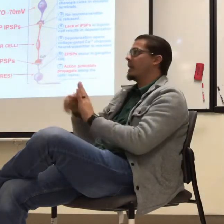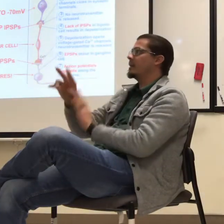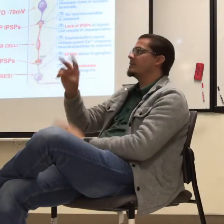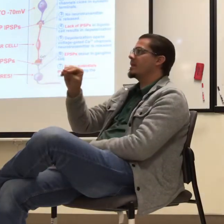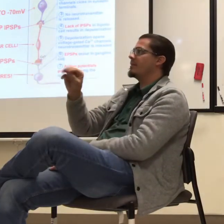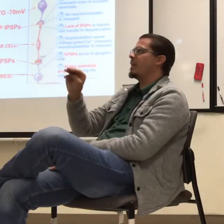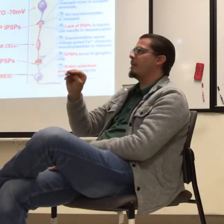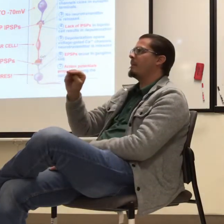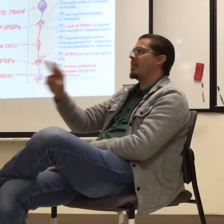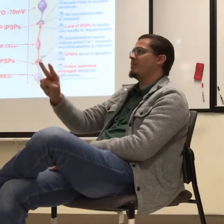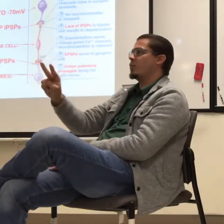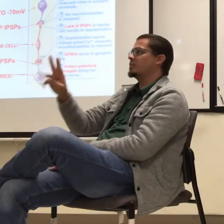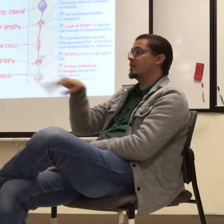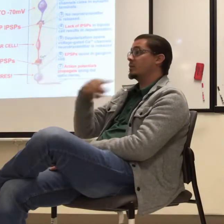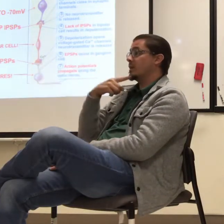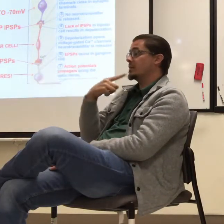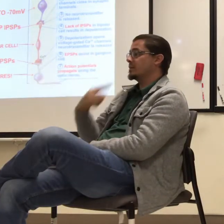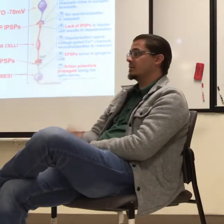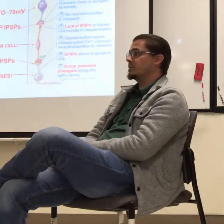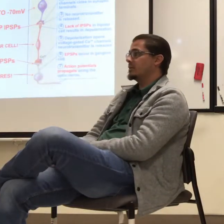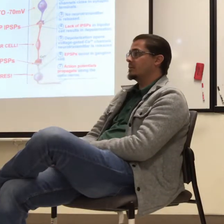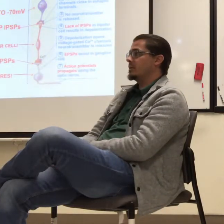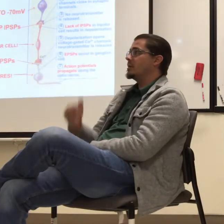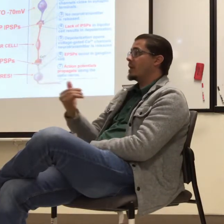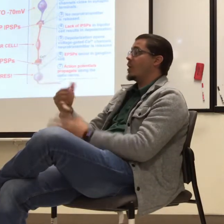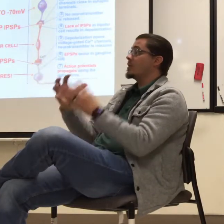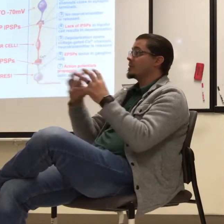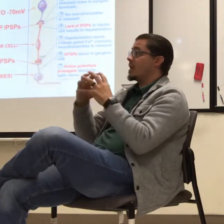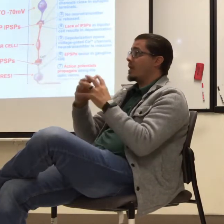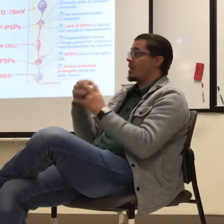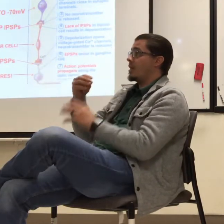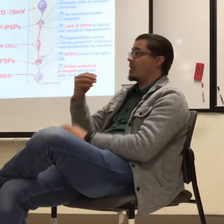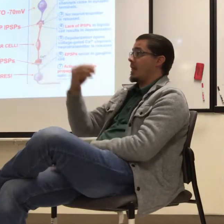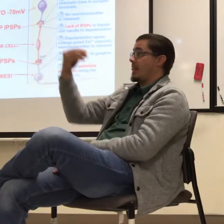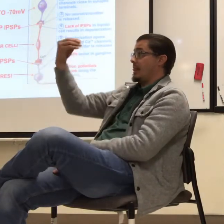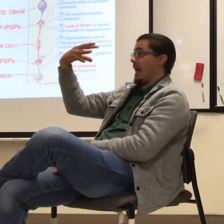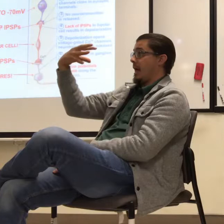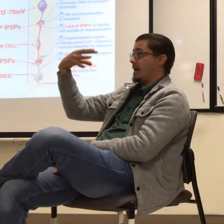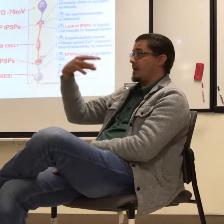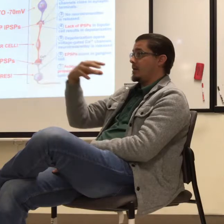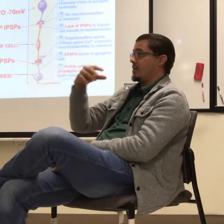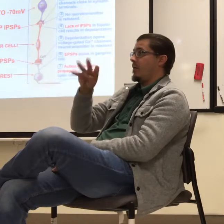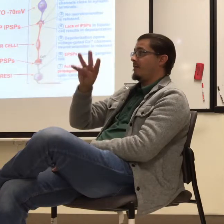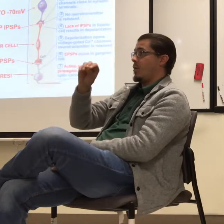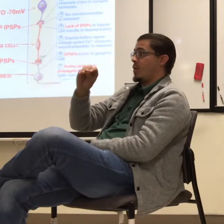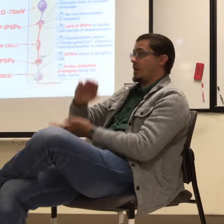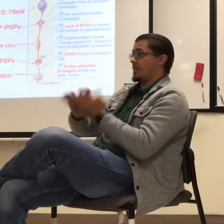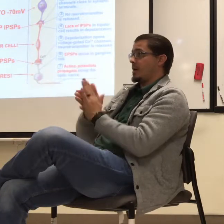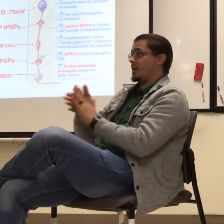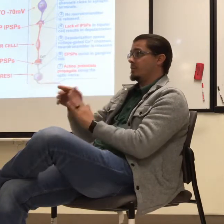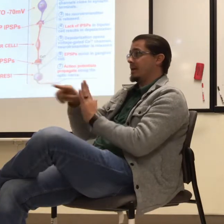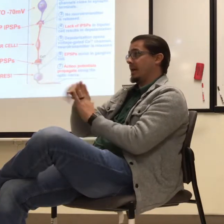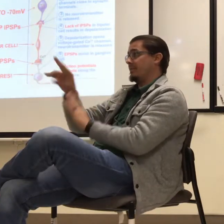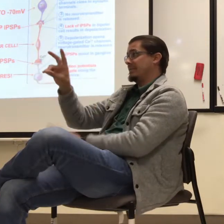millivolts, that's basically what it's saying there. So now the cell, in the light, I'll change the 40 to a 70.